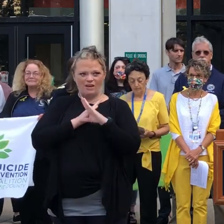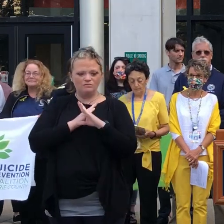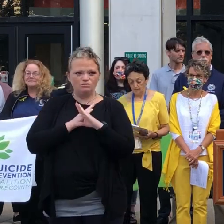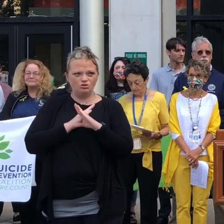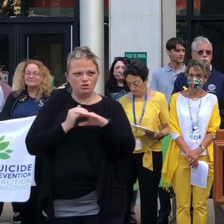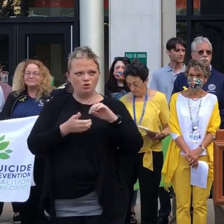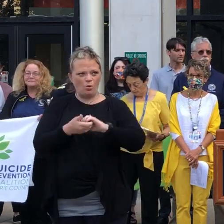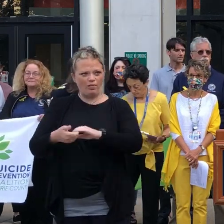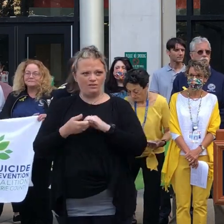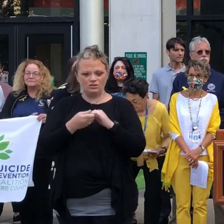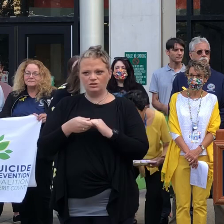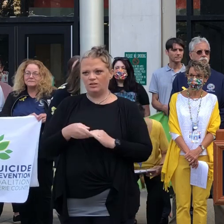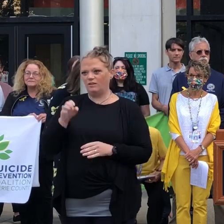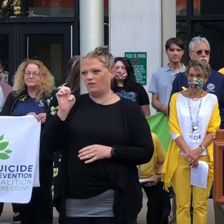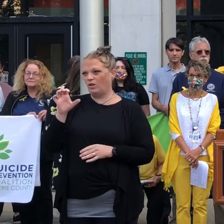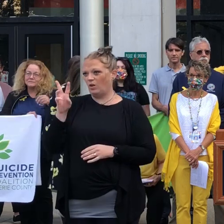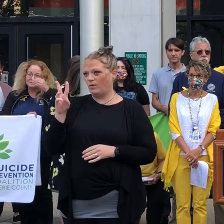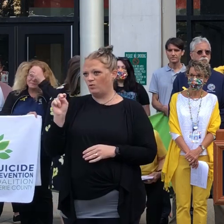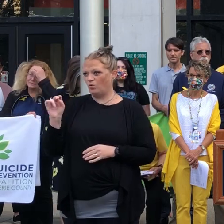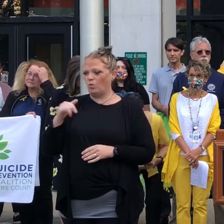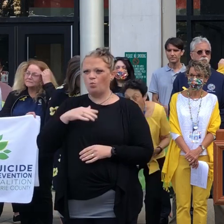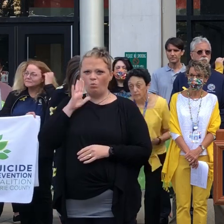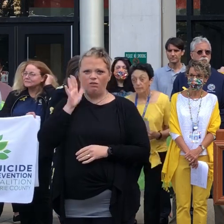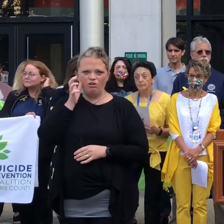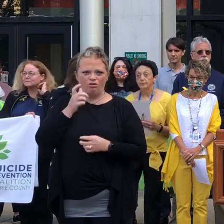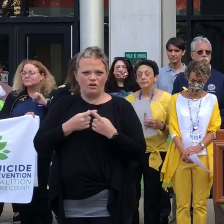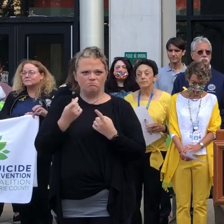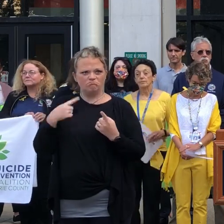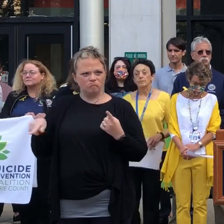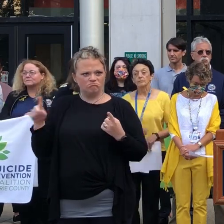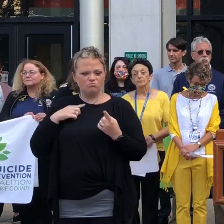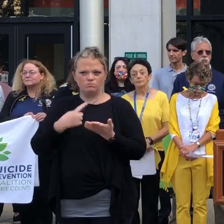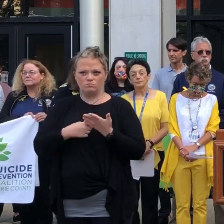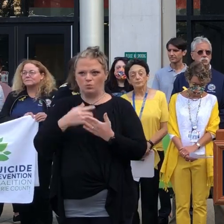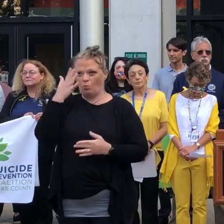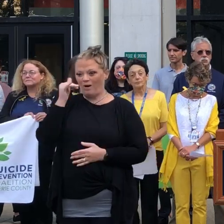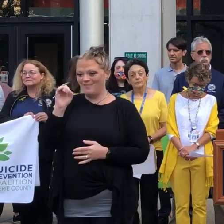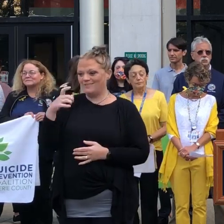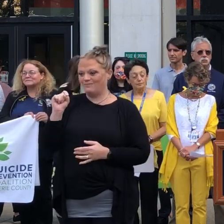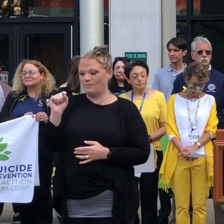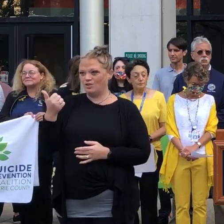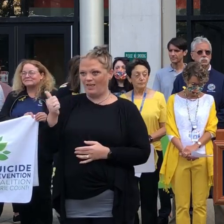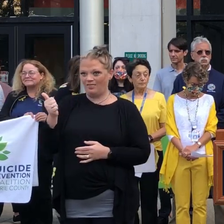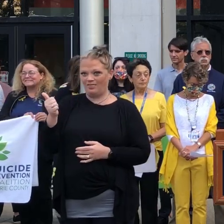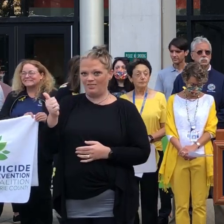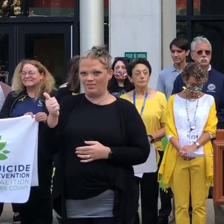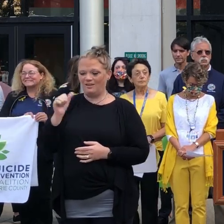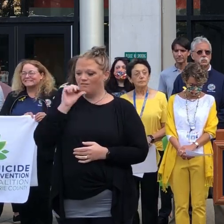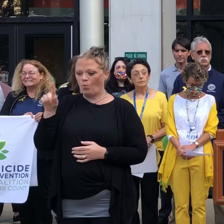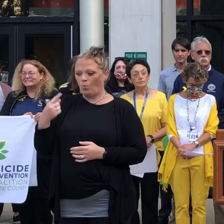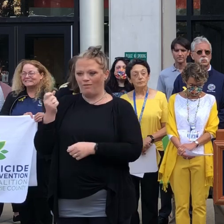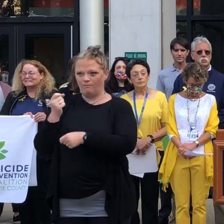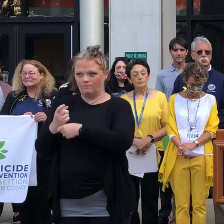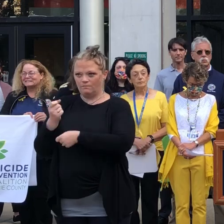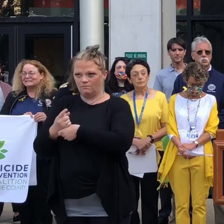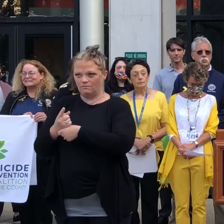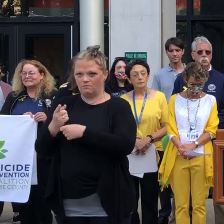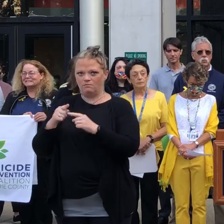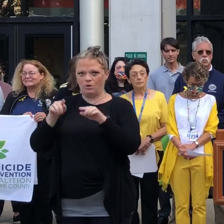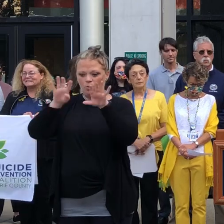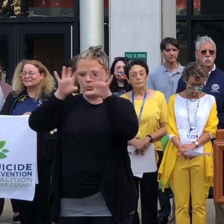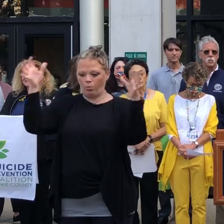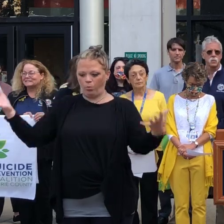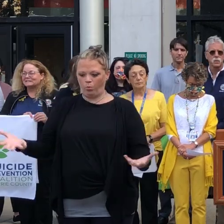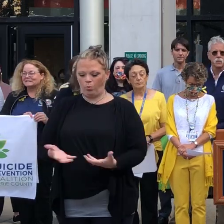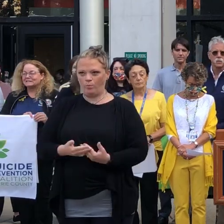County and Western New York, and you'll hear from some of them as we discuss why September 10th is not only annually but globally known